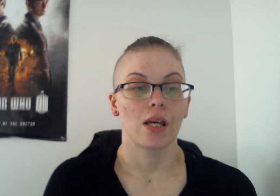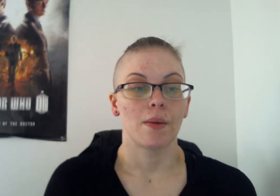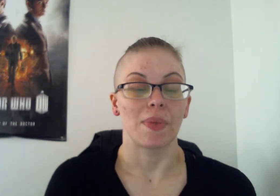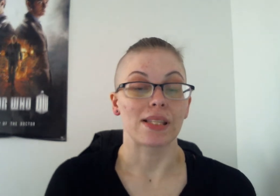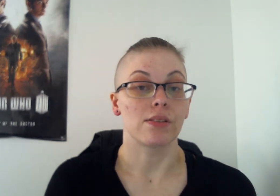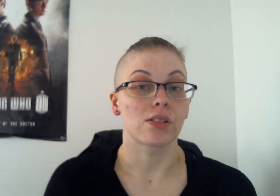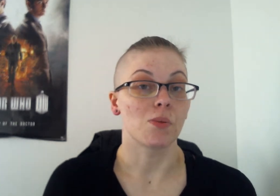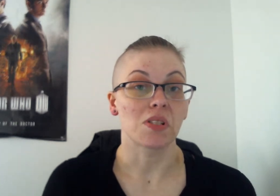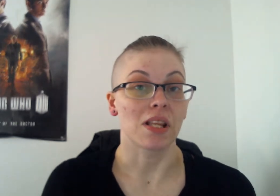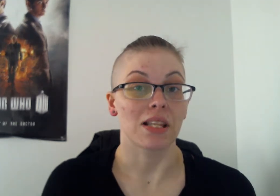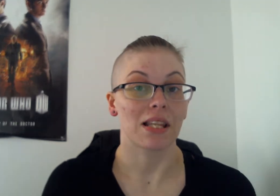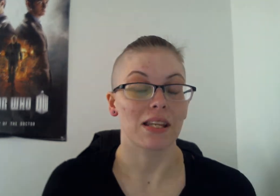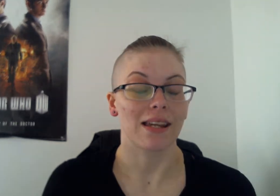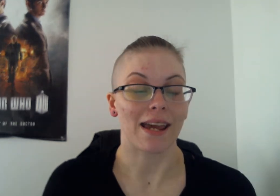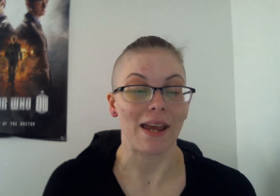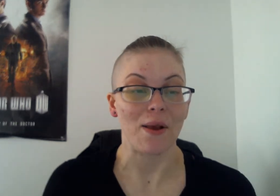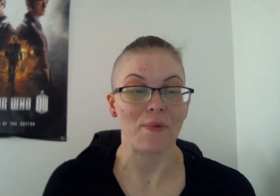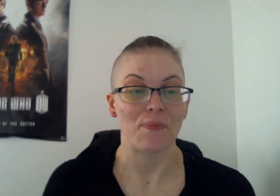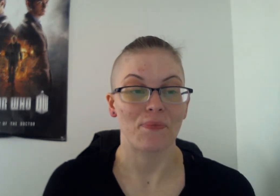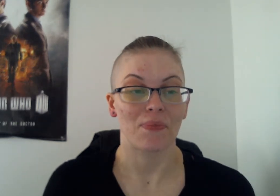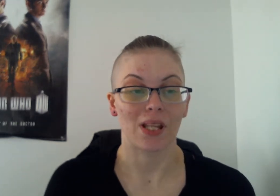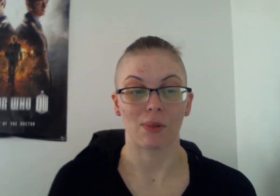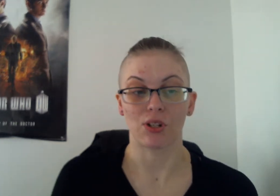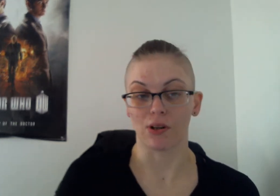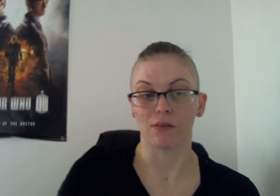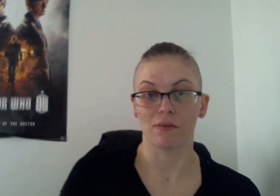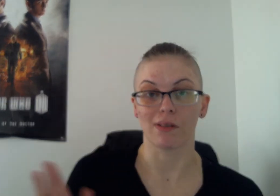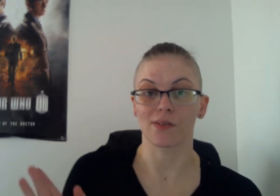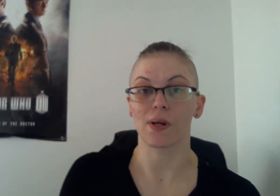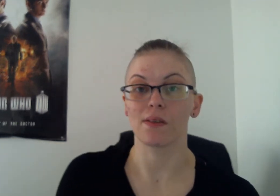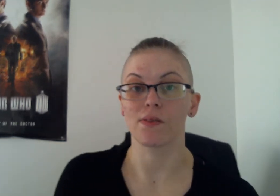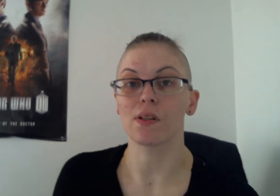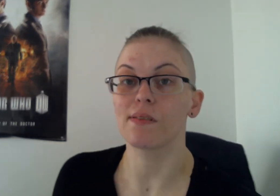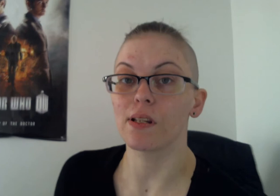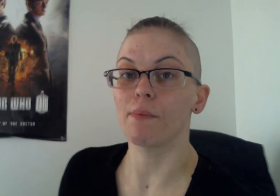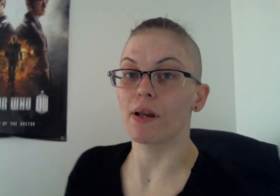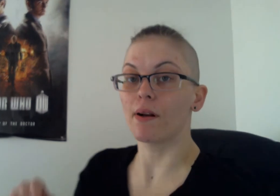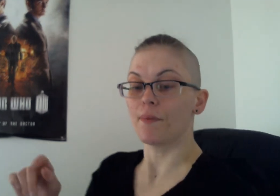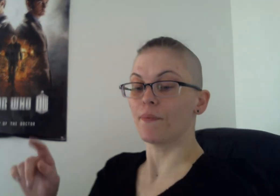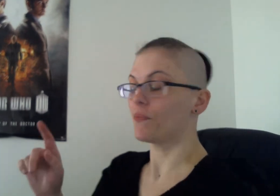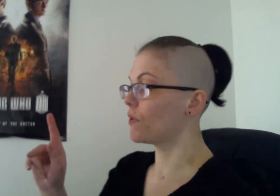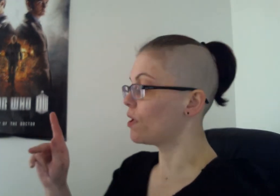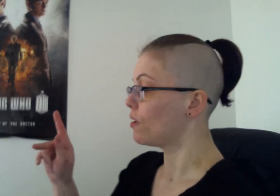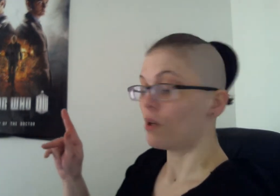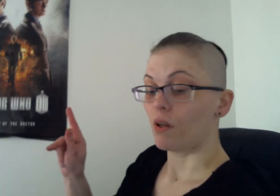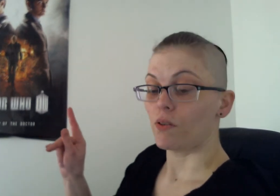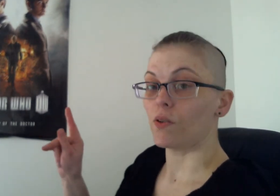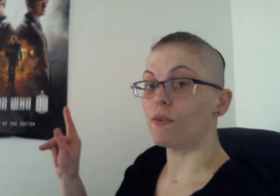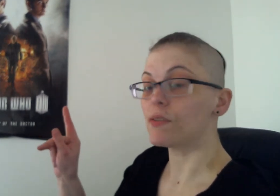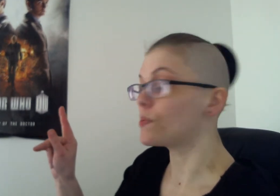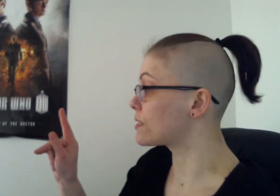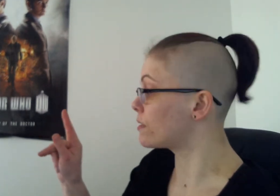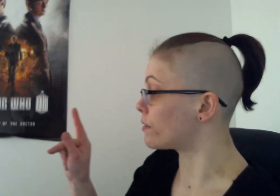because it looks almost nothing like a K. I'm going to turn it this way so you can see it better. So this is what it's going to look